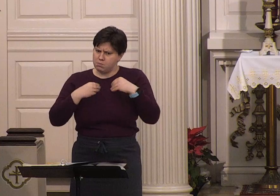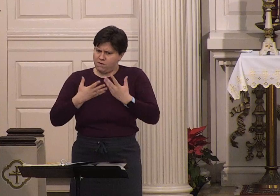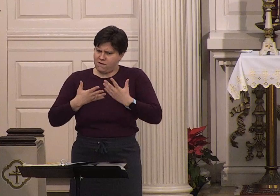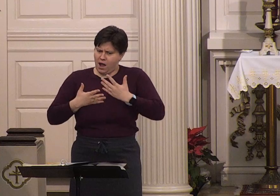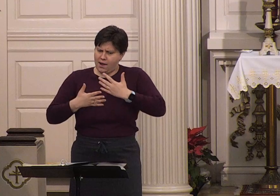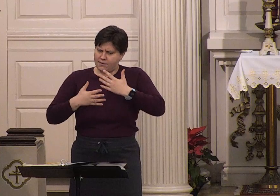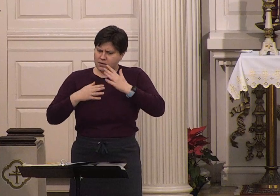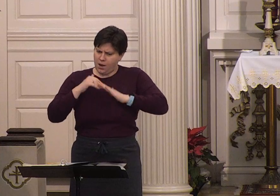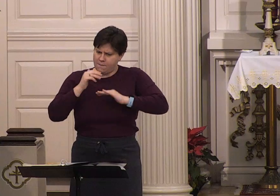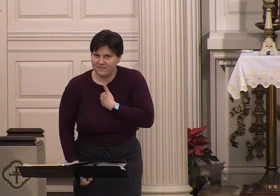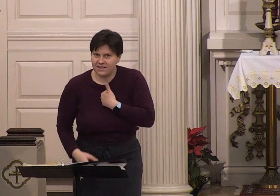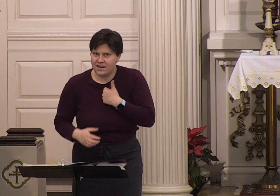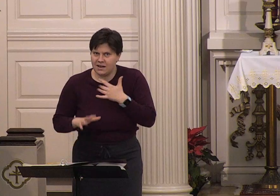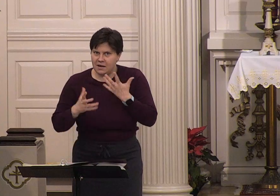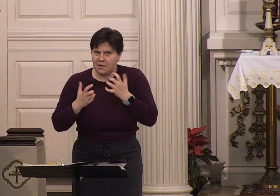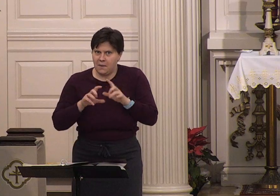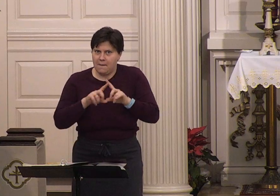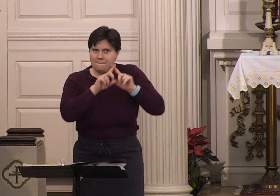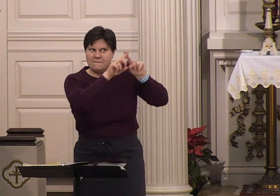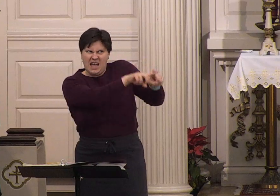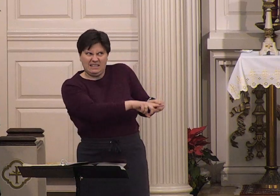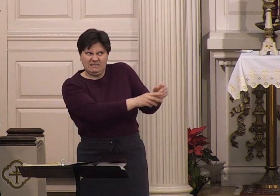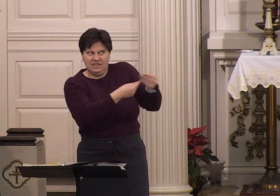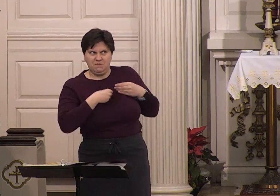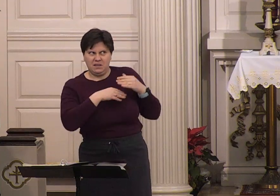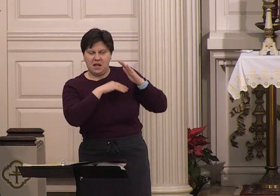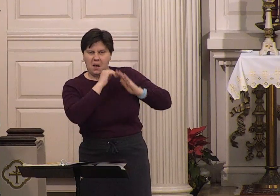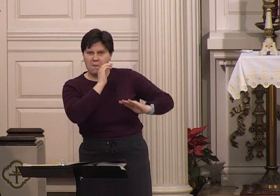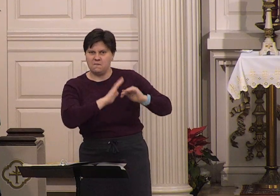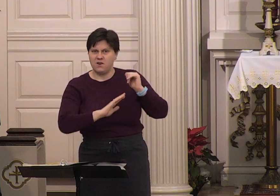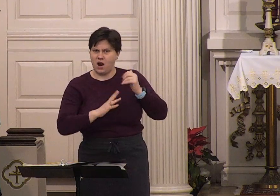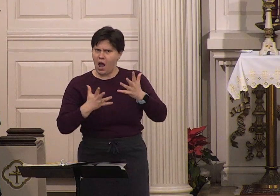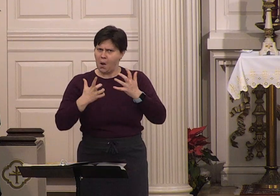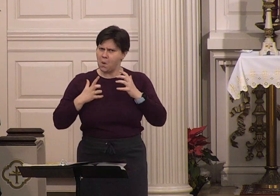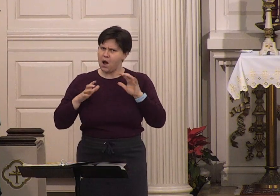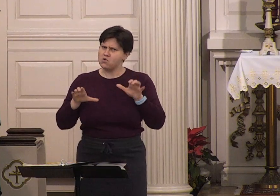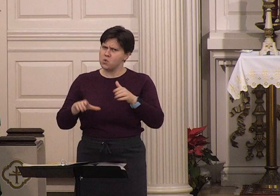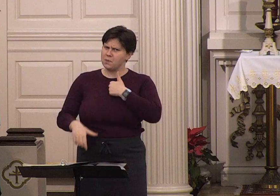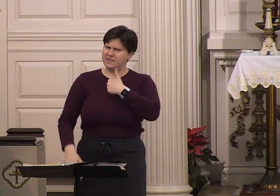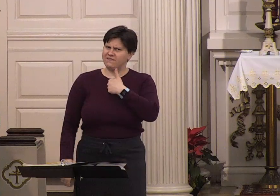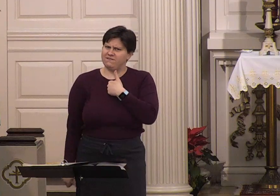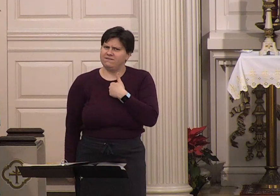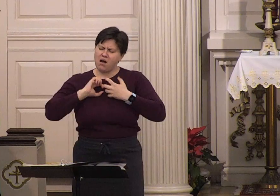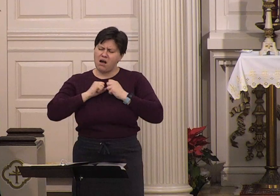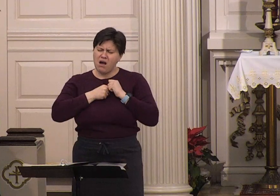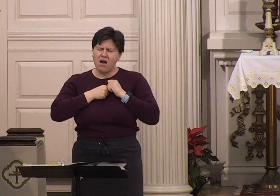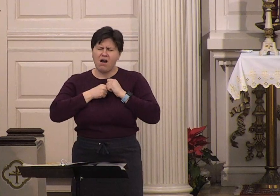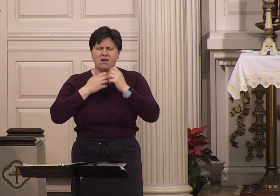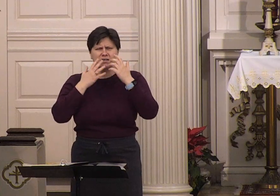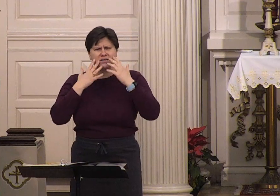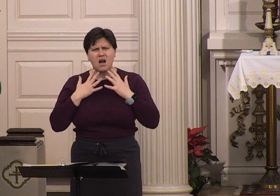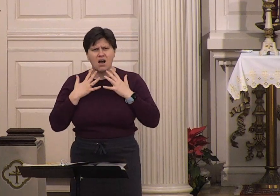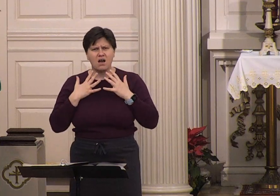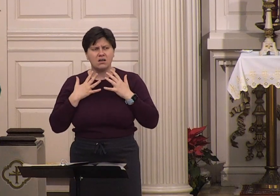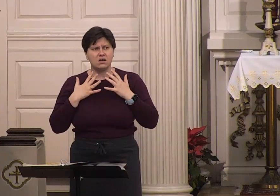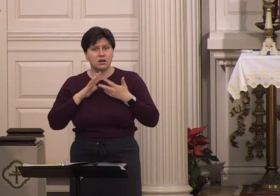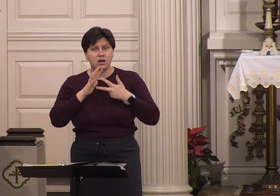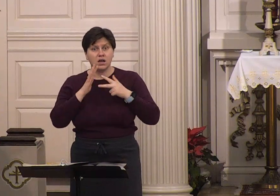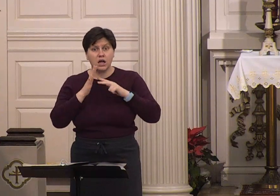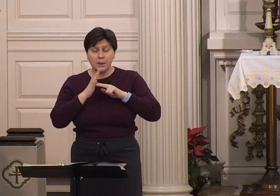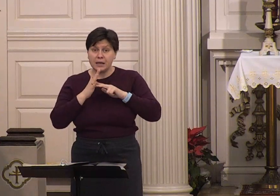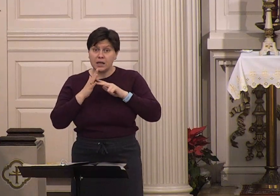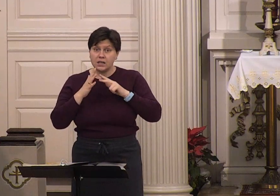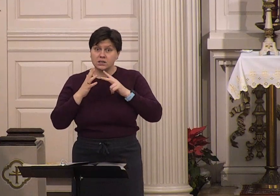dependent on somebody else to give me comfort in time of great sadness. You're asking me to open myself up